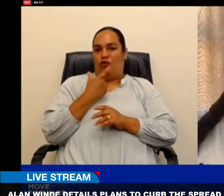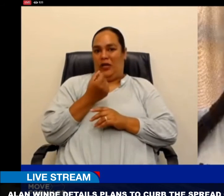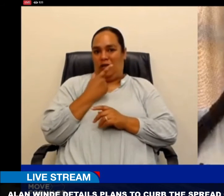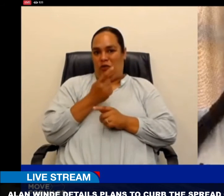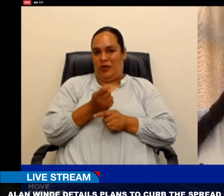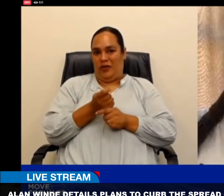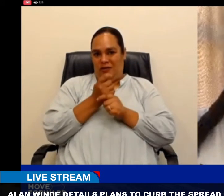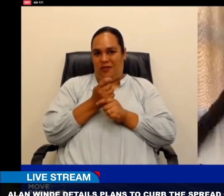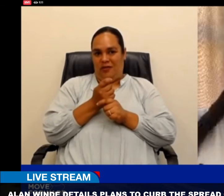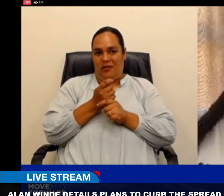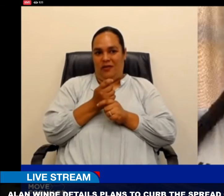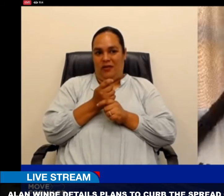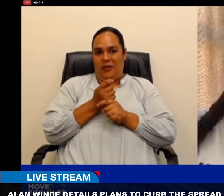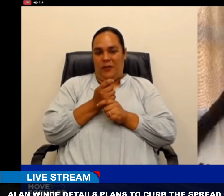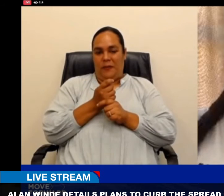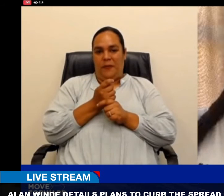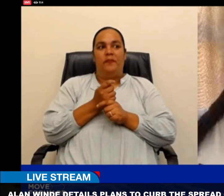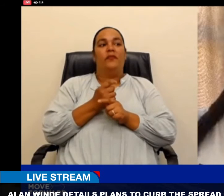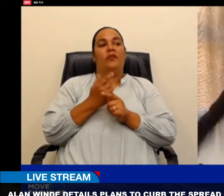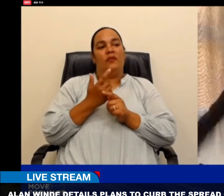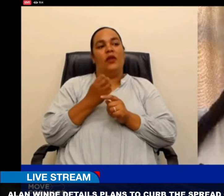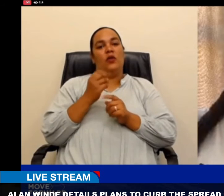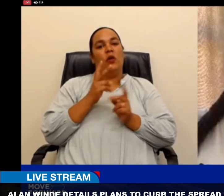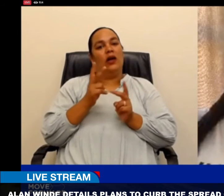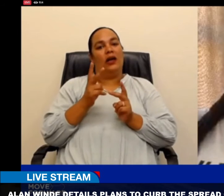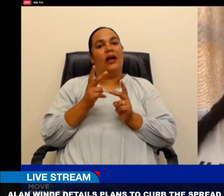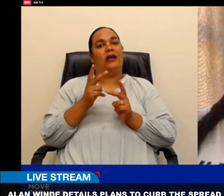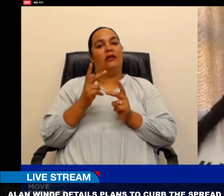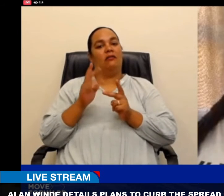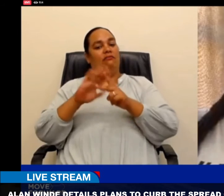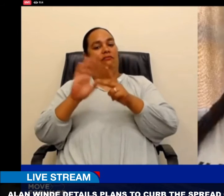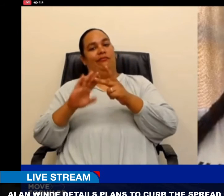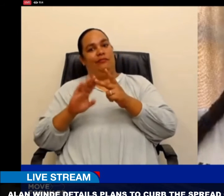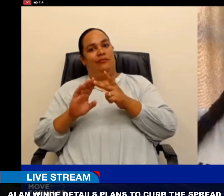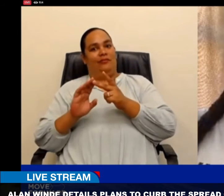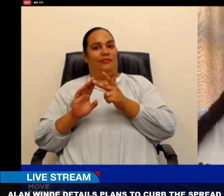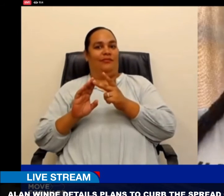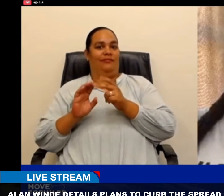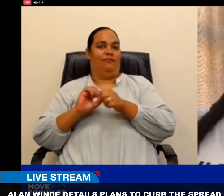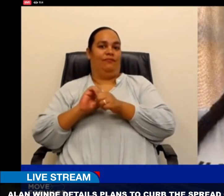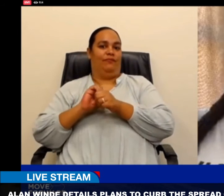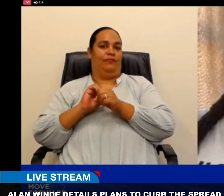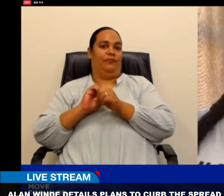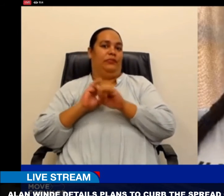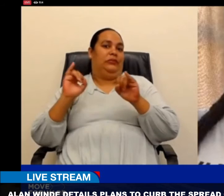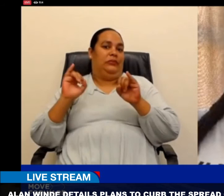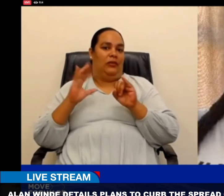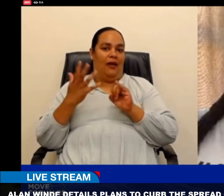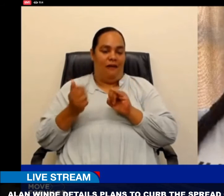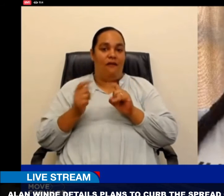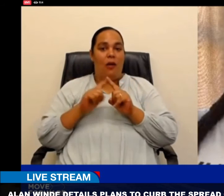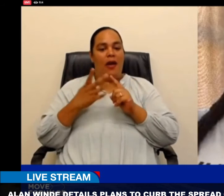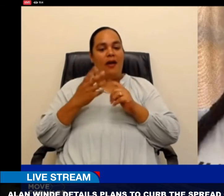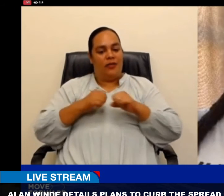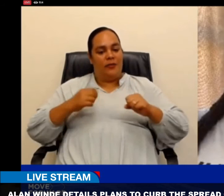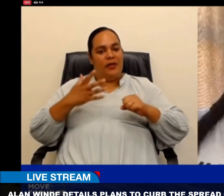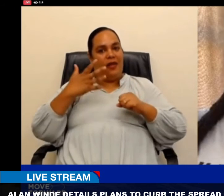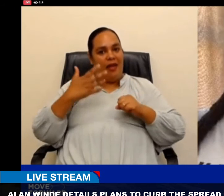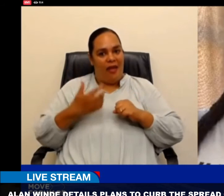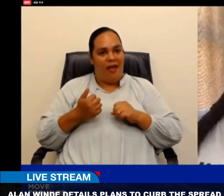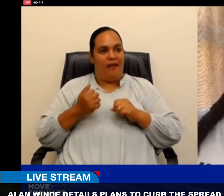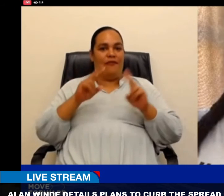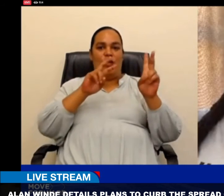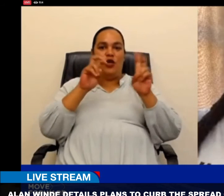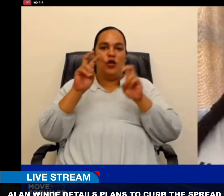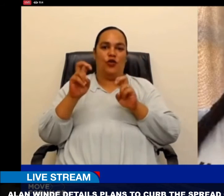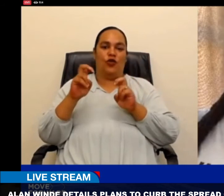initiation of the first treatment. So it's another pandemic. We are in the space where we have got the issues, especially during the